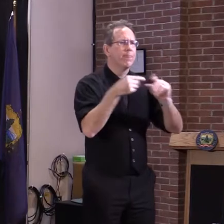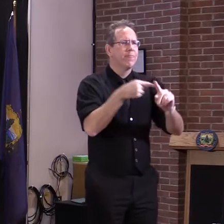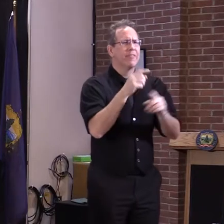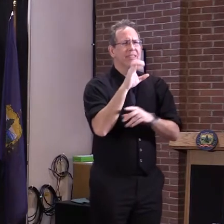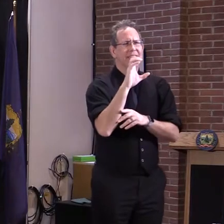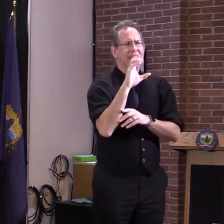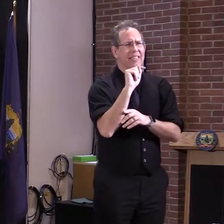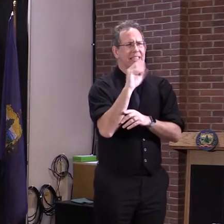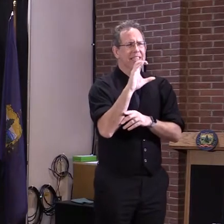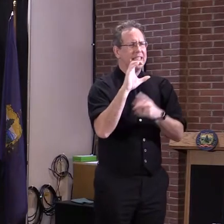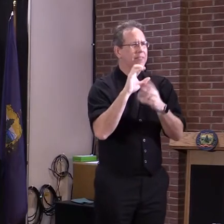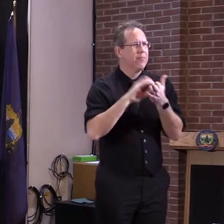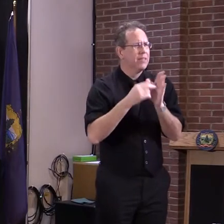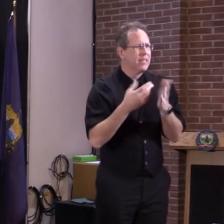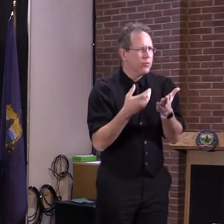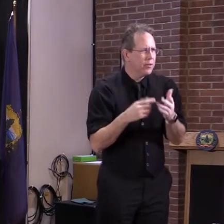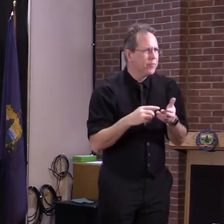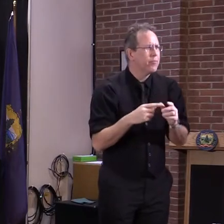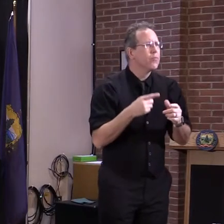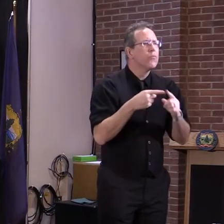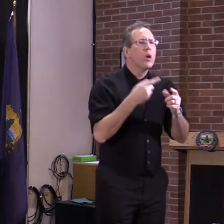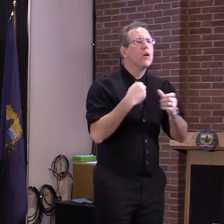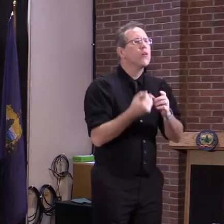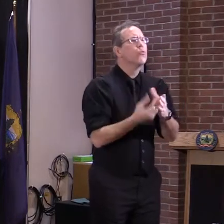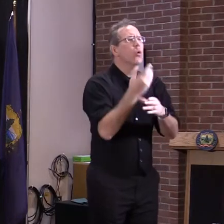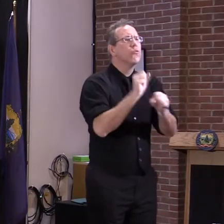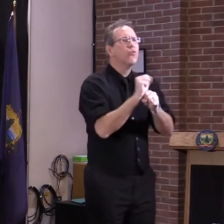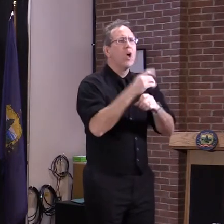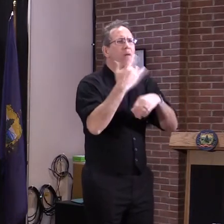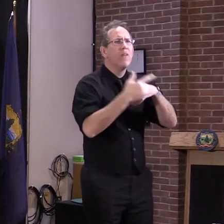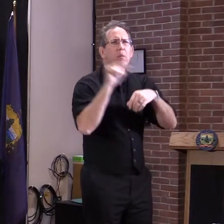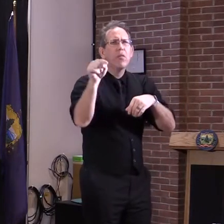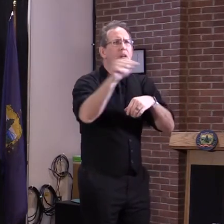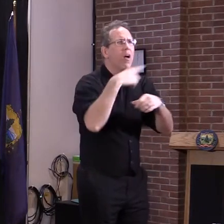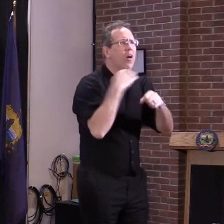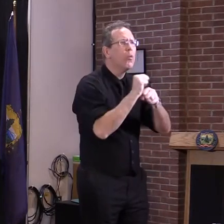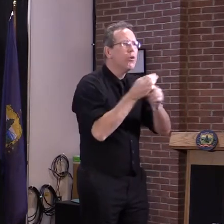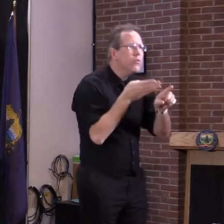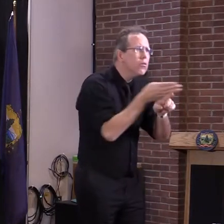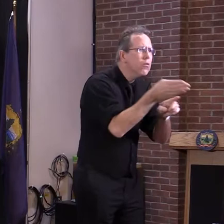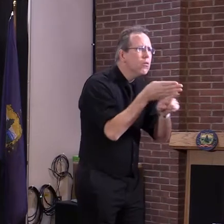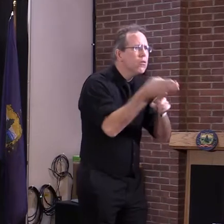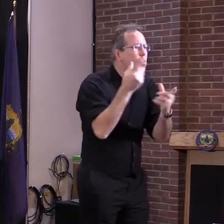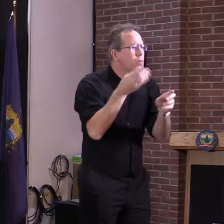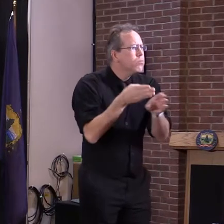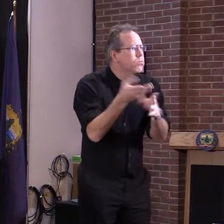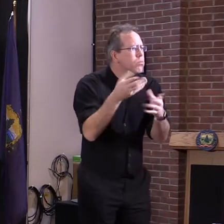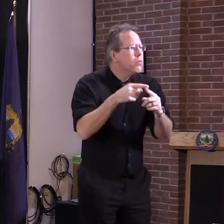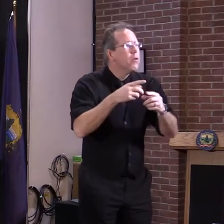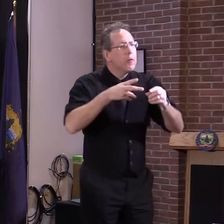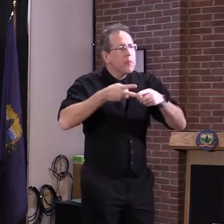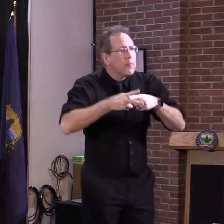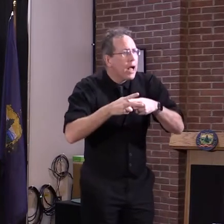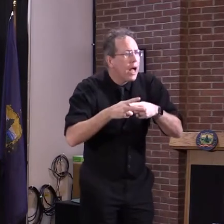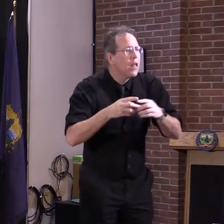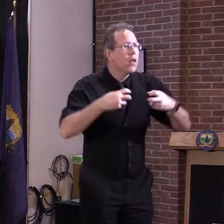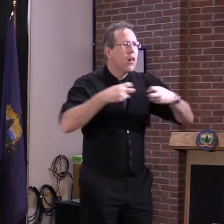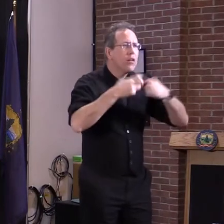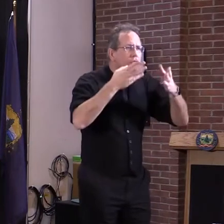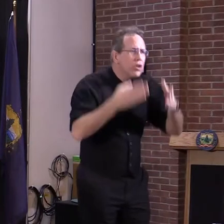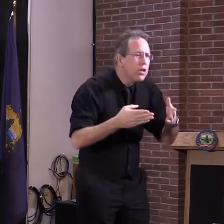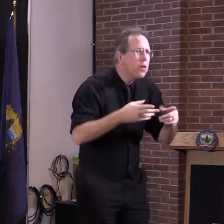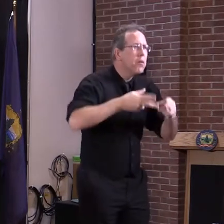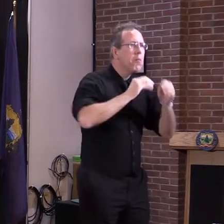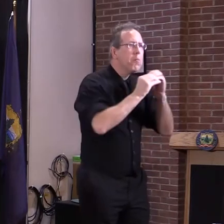Vermont in all sectors, but especially in the trades. Whether it's plumbers, electricians,